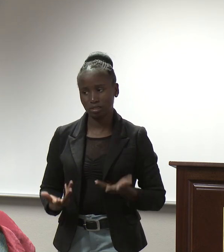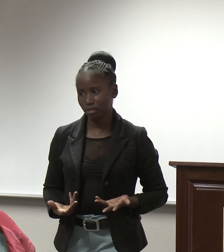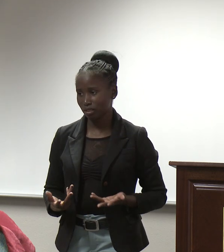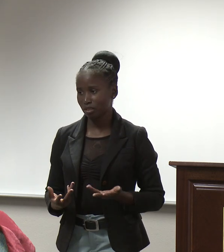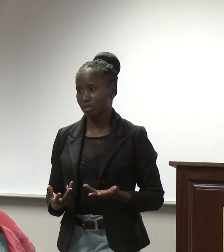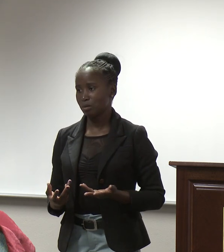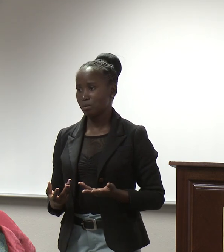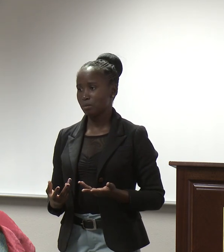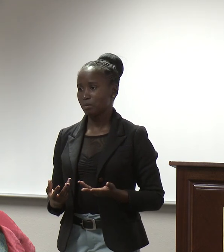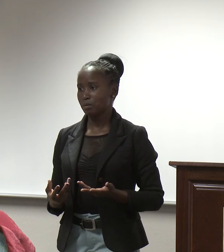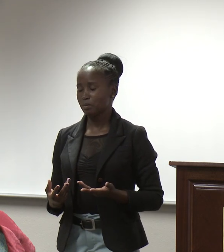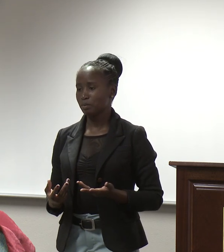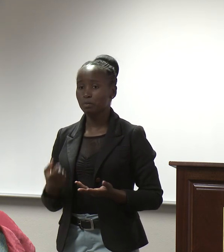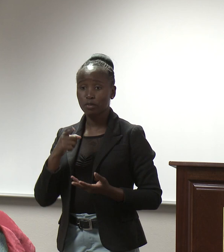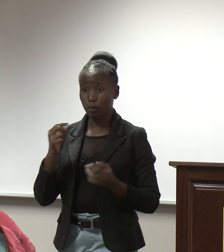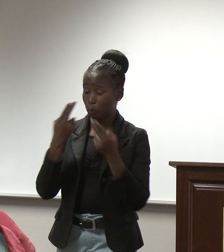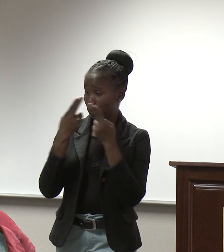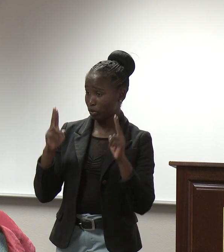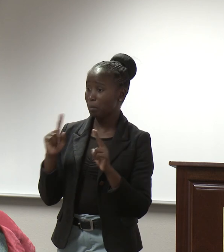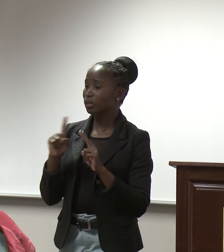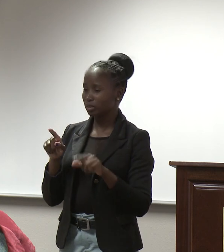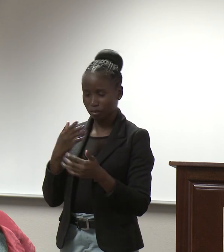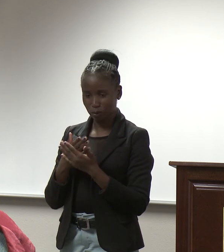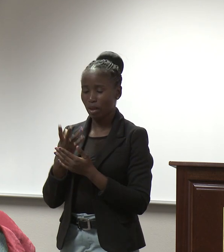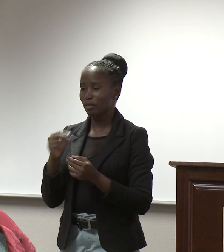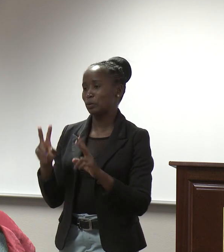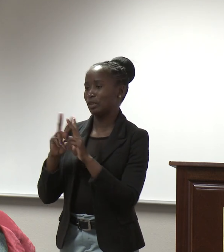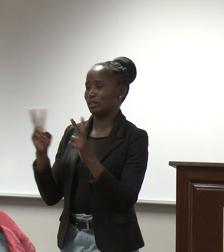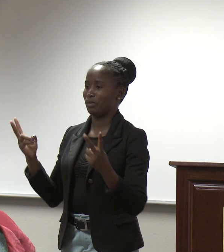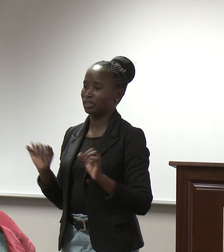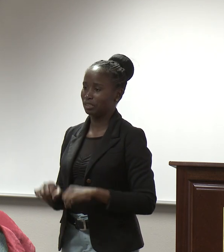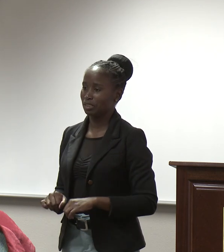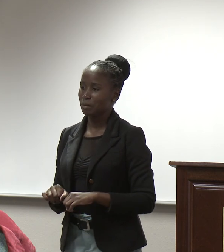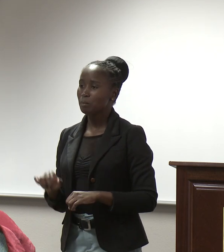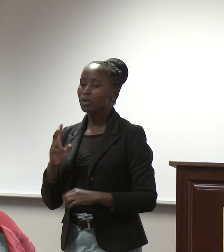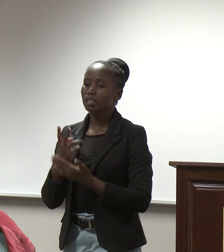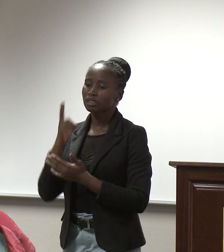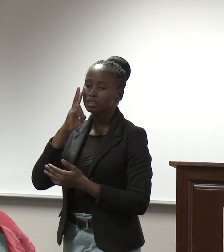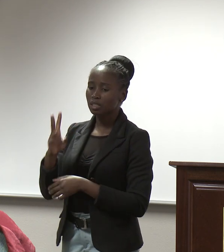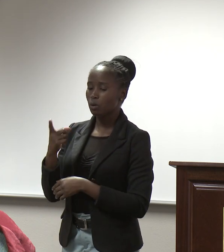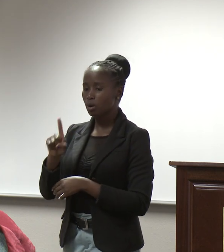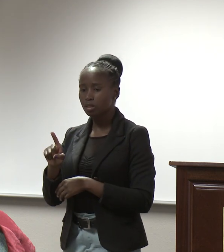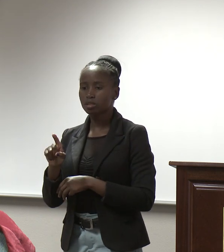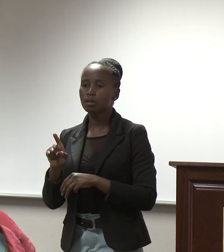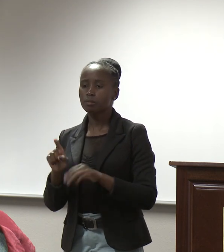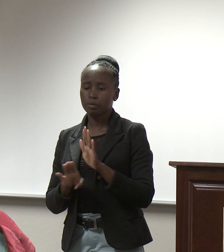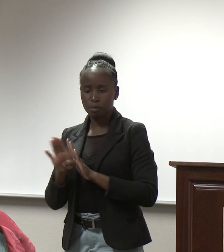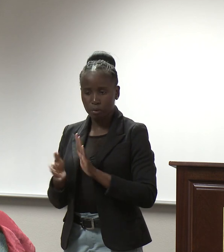but consultancy firms. And all of a sudden you see a move from university to think